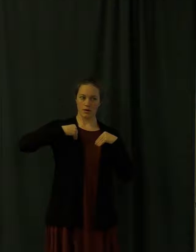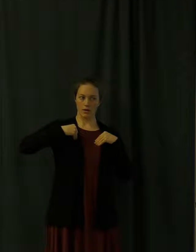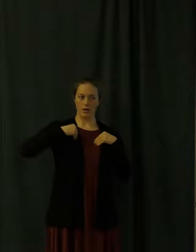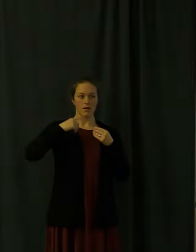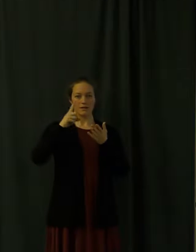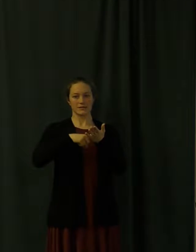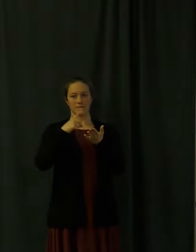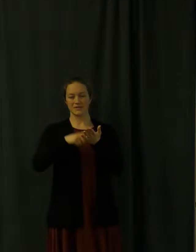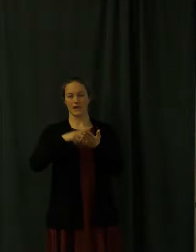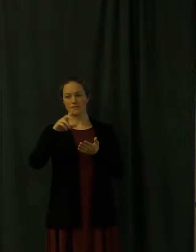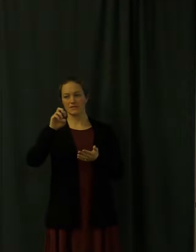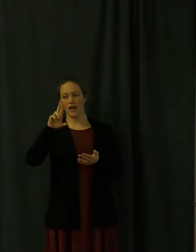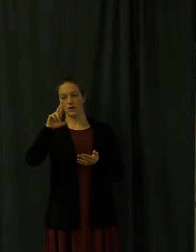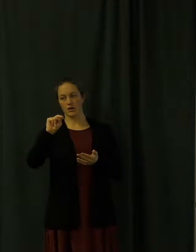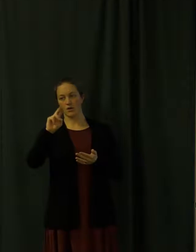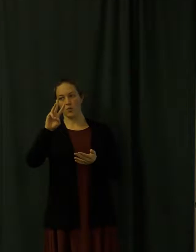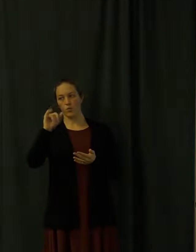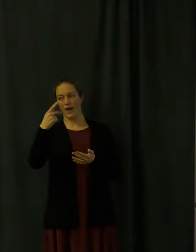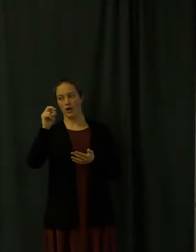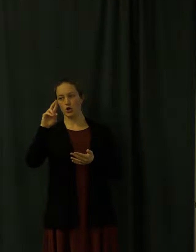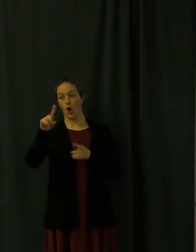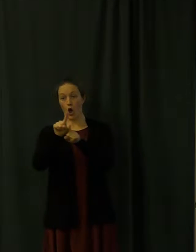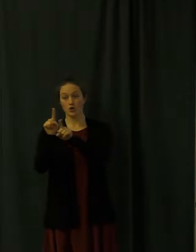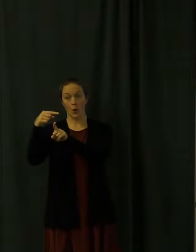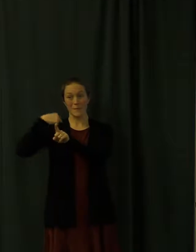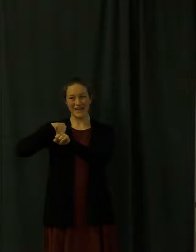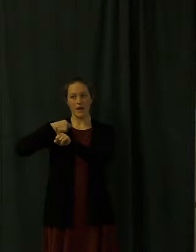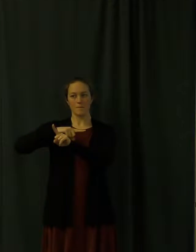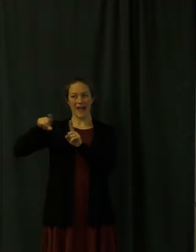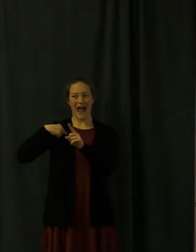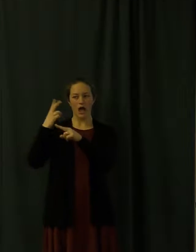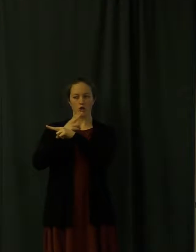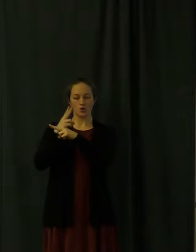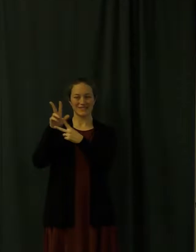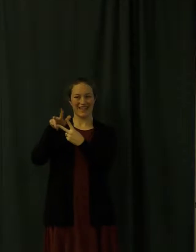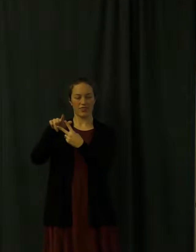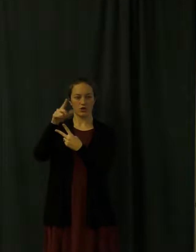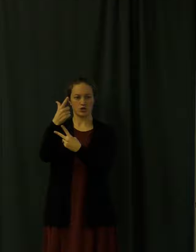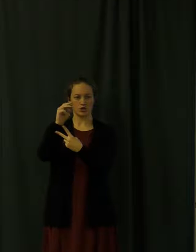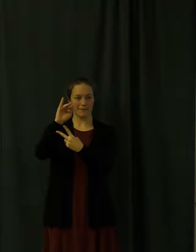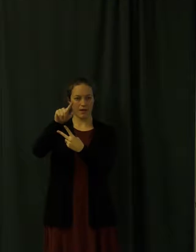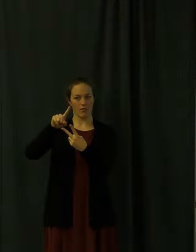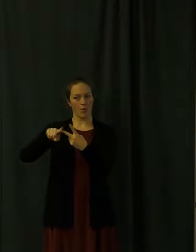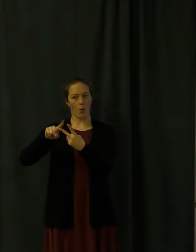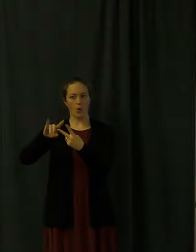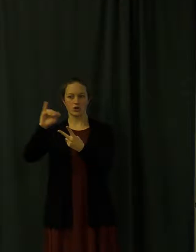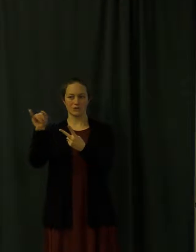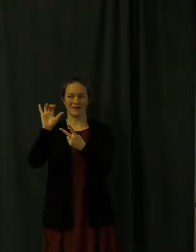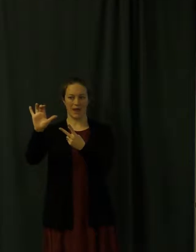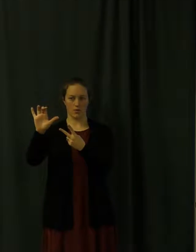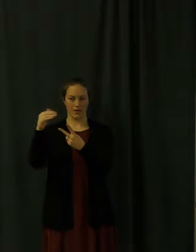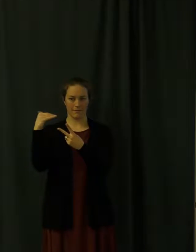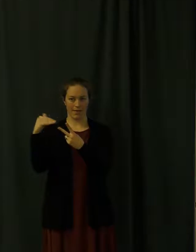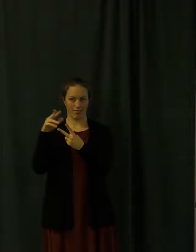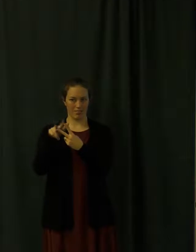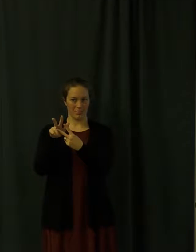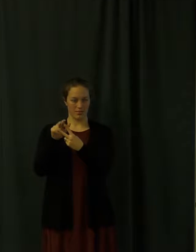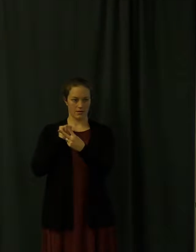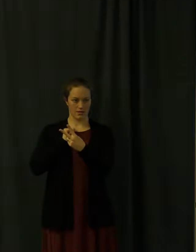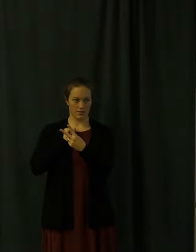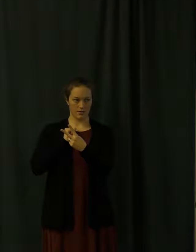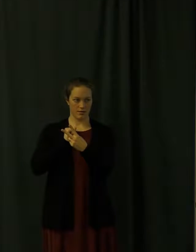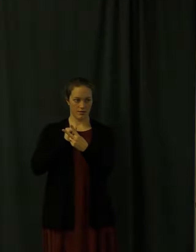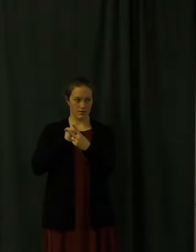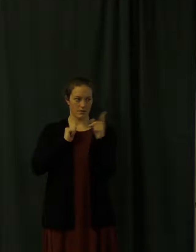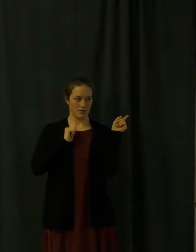and some of the owners are Aaron Wagner, which is also me, but that means I made that using either my Jessamine County account or my Gmail account. Which is, I mean,